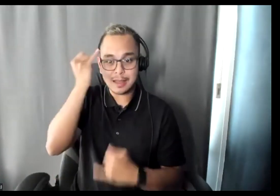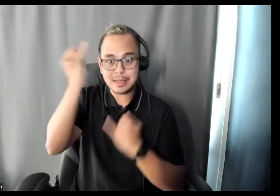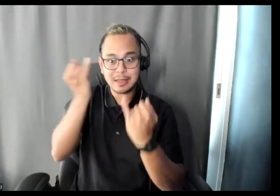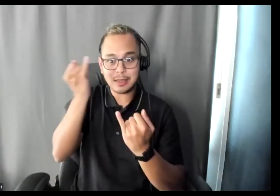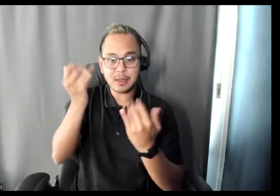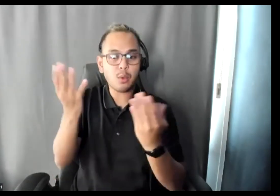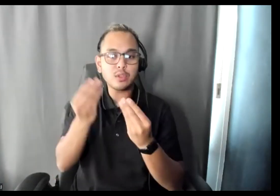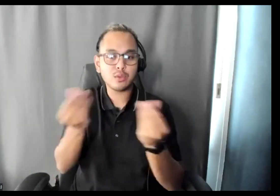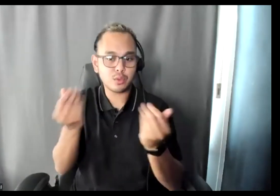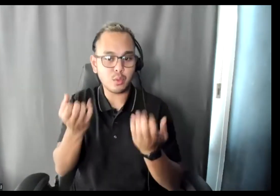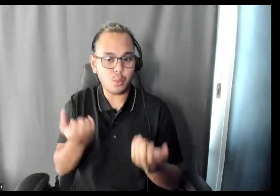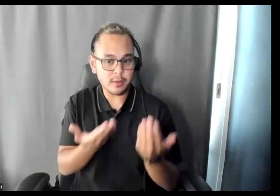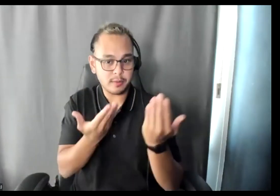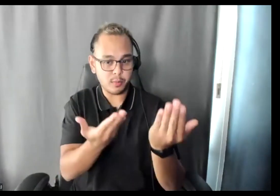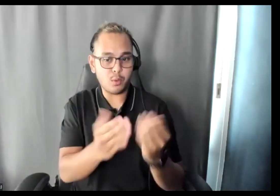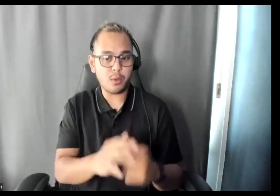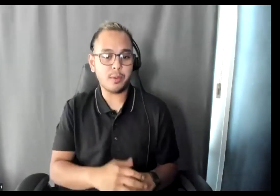advance.